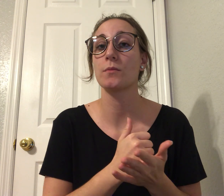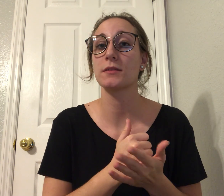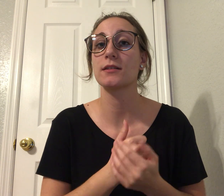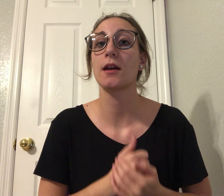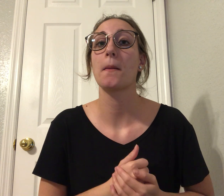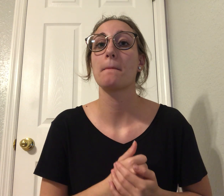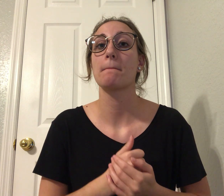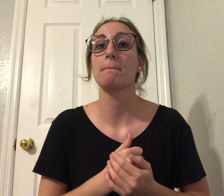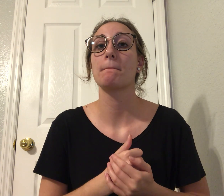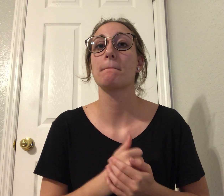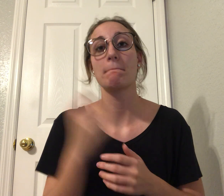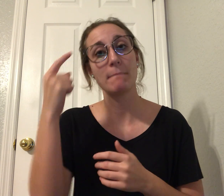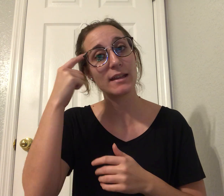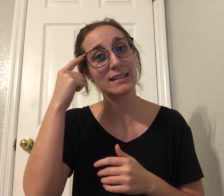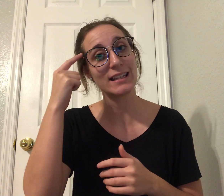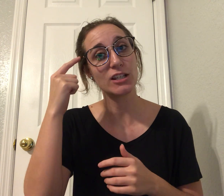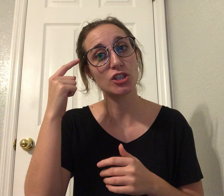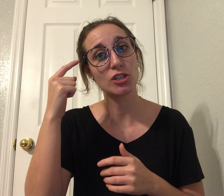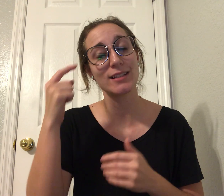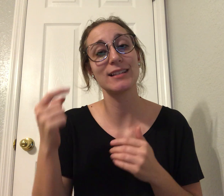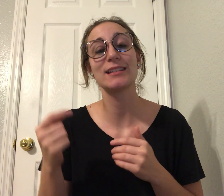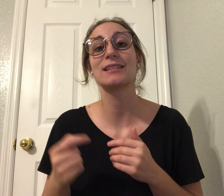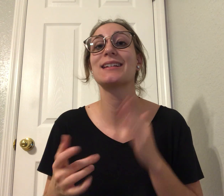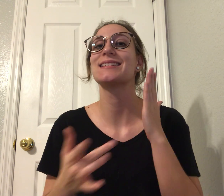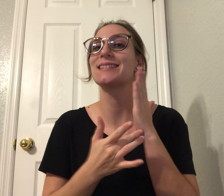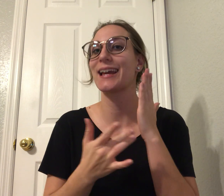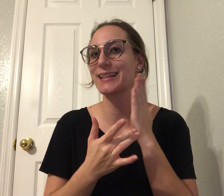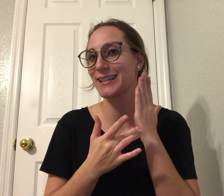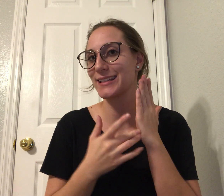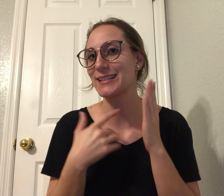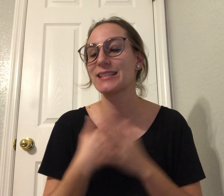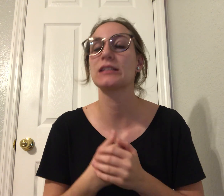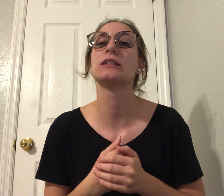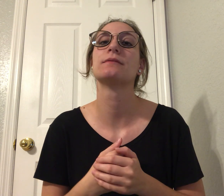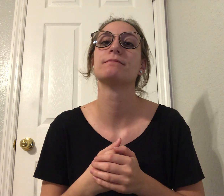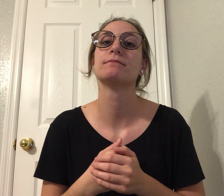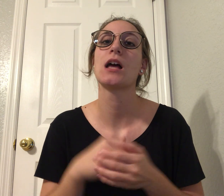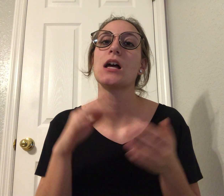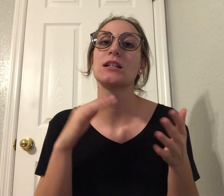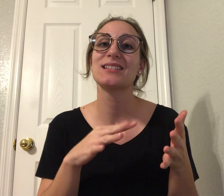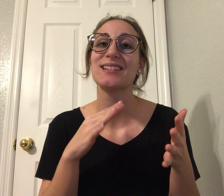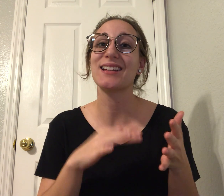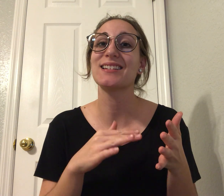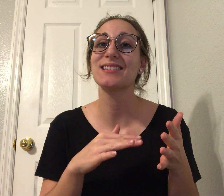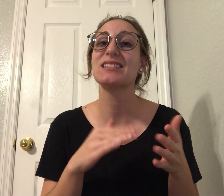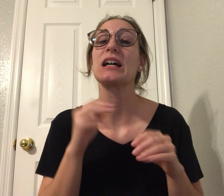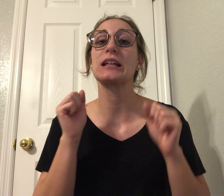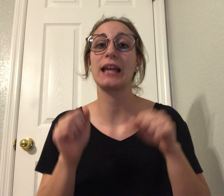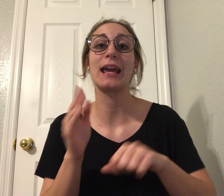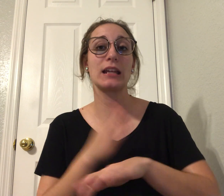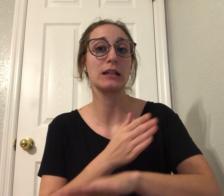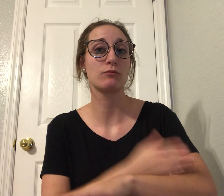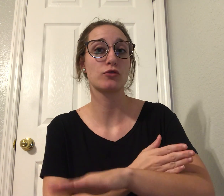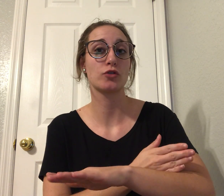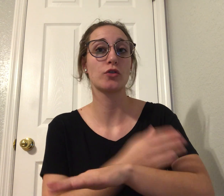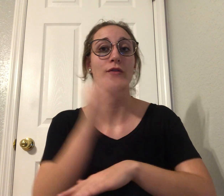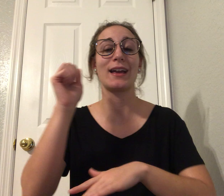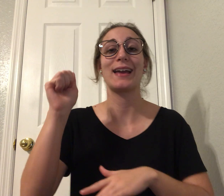anxiety. All right, and they went on to say most studies measured only improvement in anxiety symptoms, but not anxiety disorders